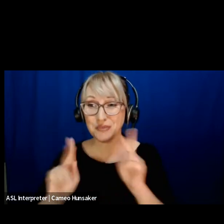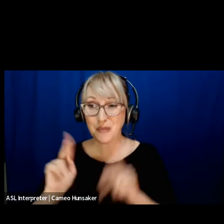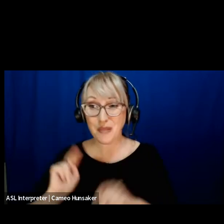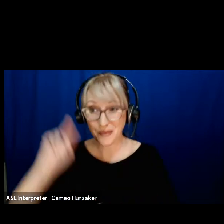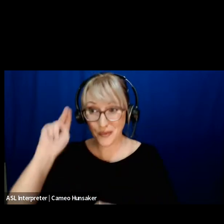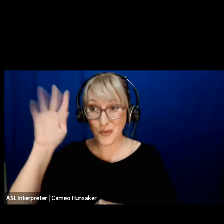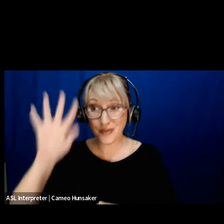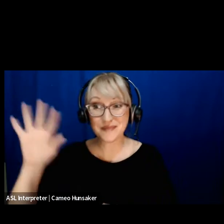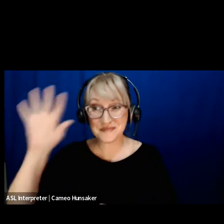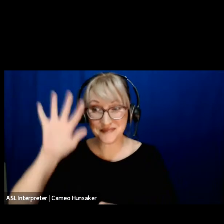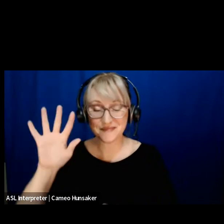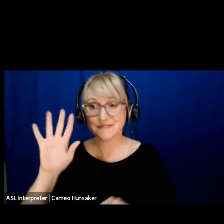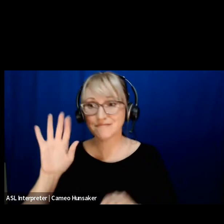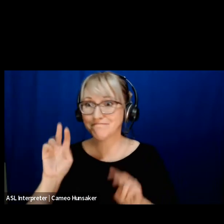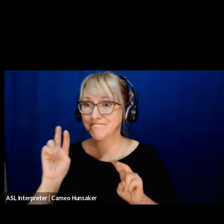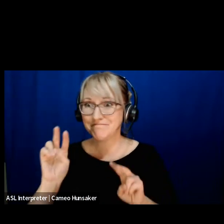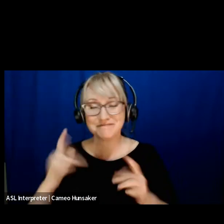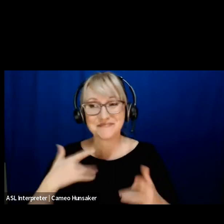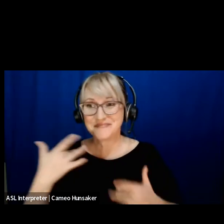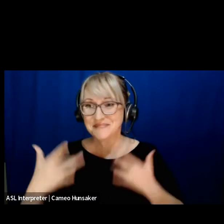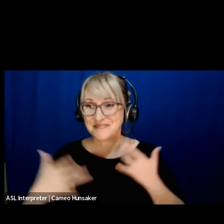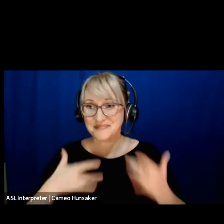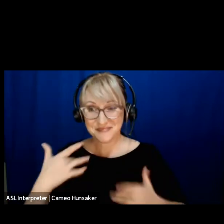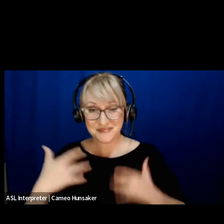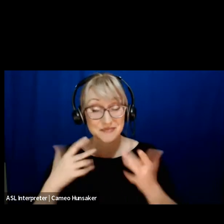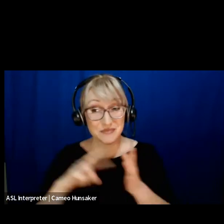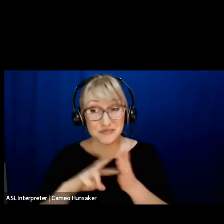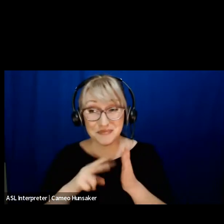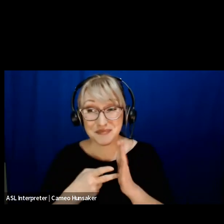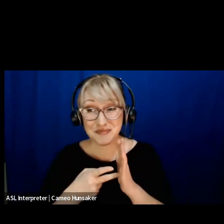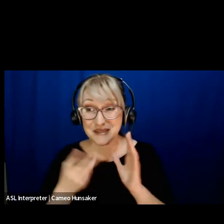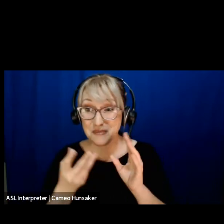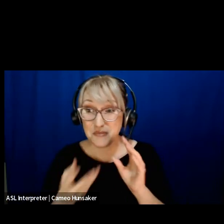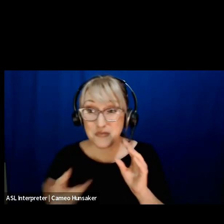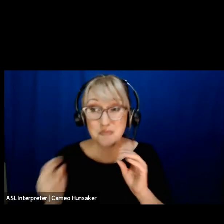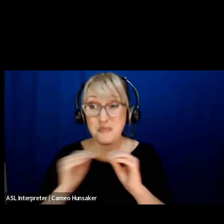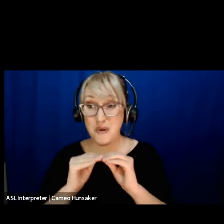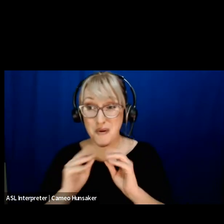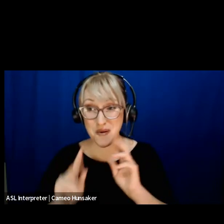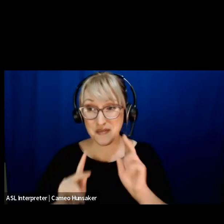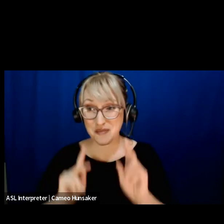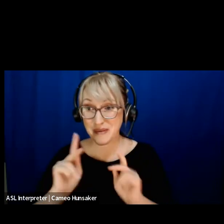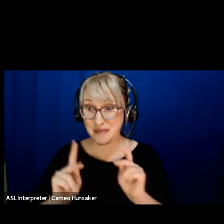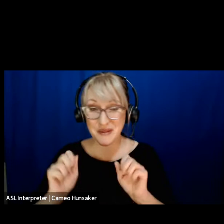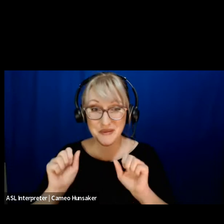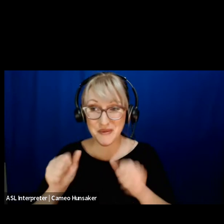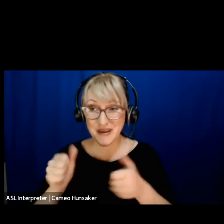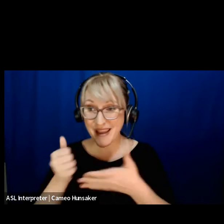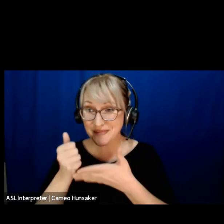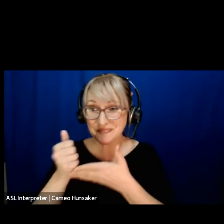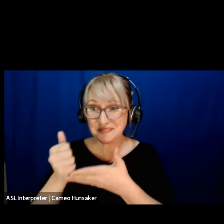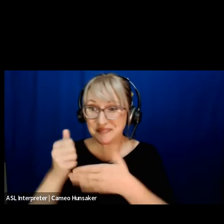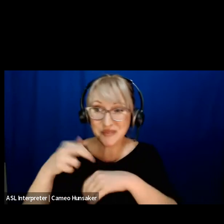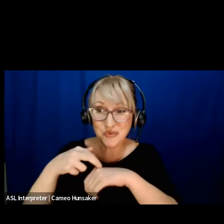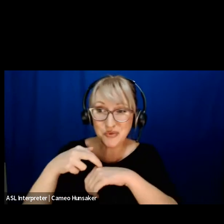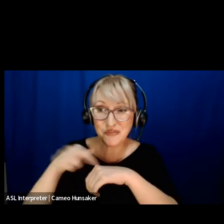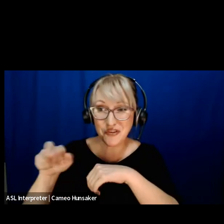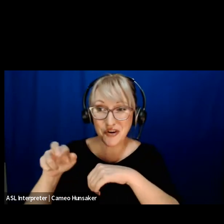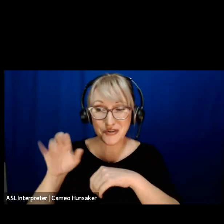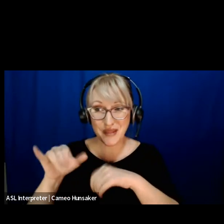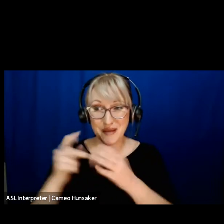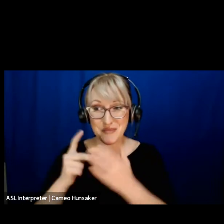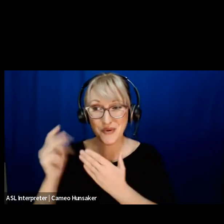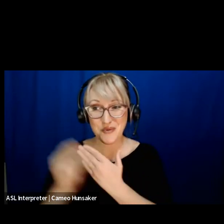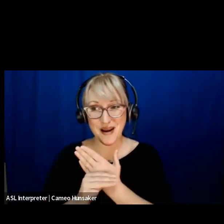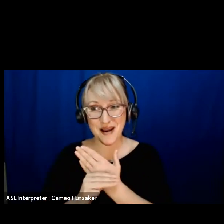exciting. So we'll be having even more people to be able to refer to that program. So I'm